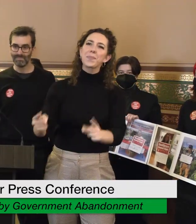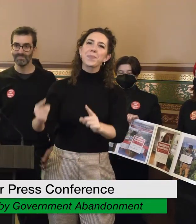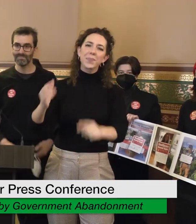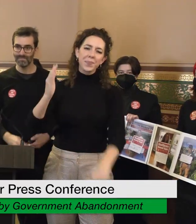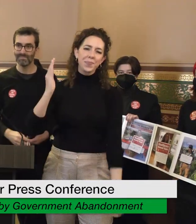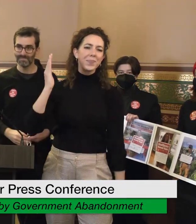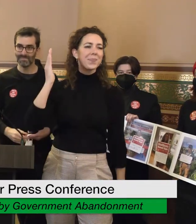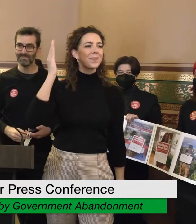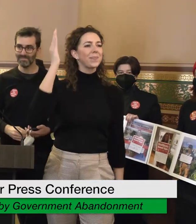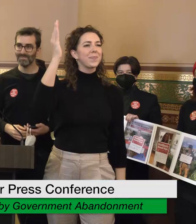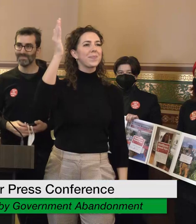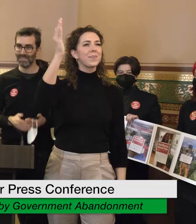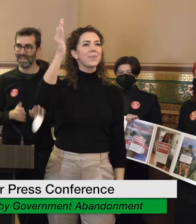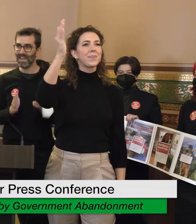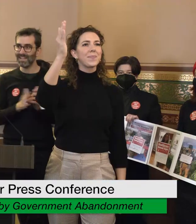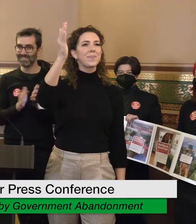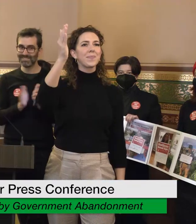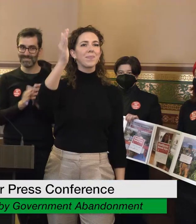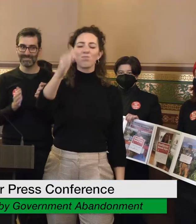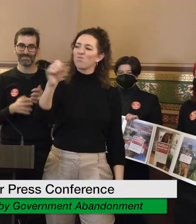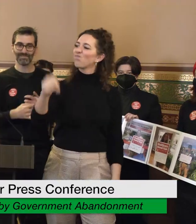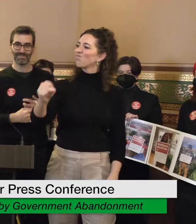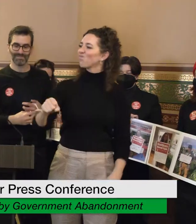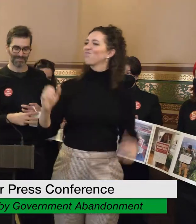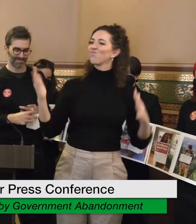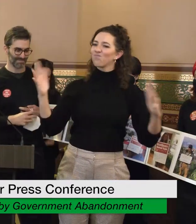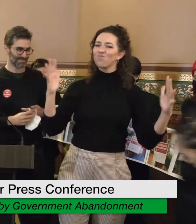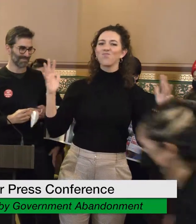out there. Yeah.